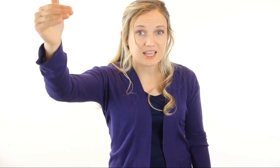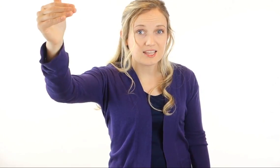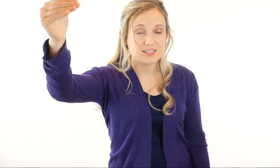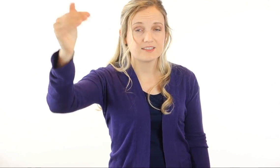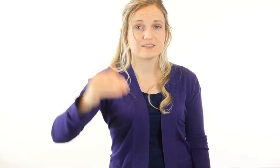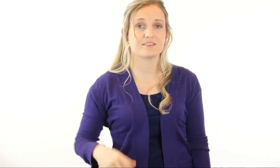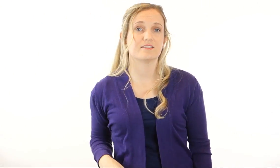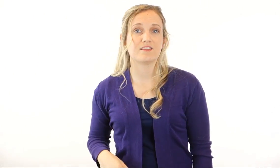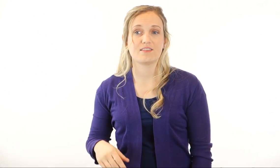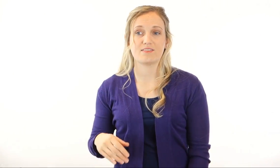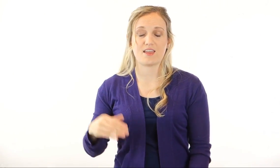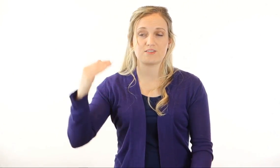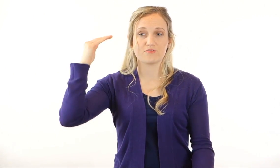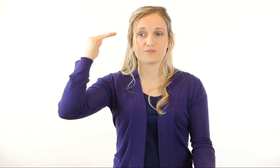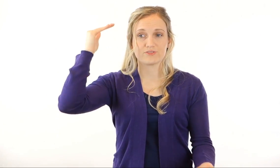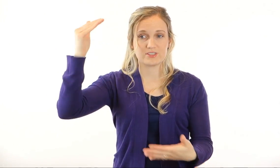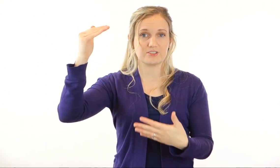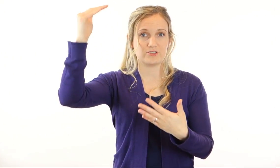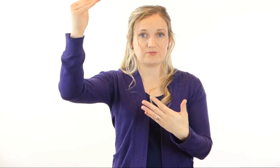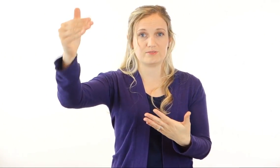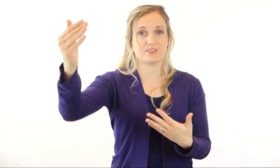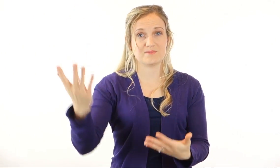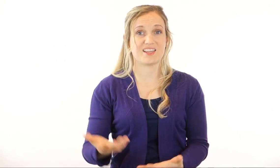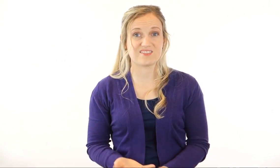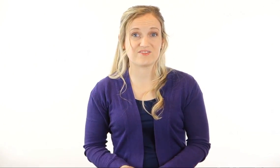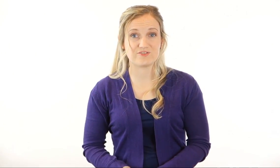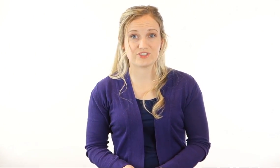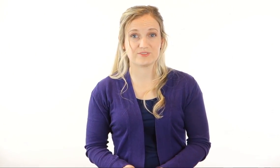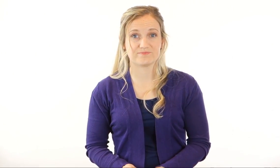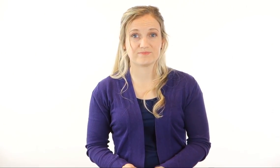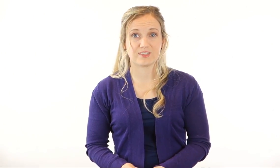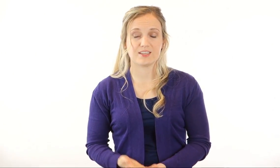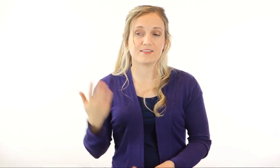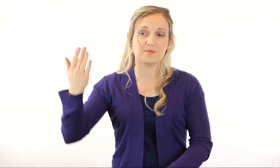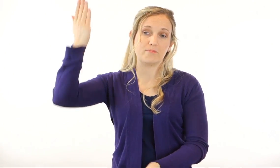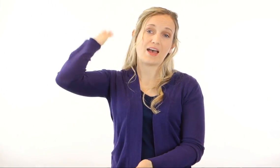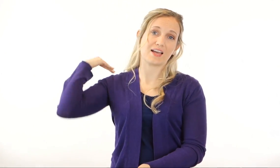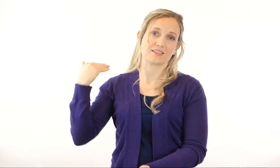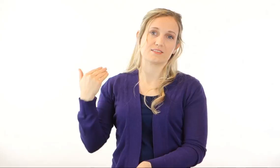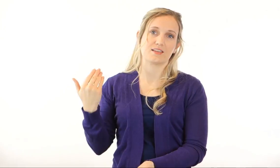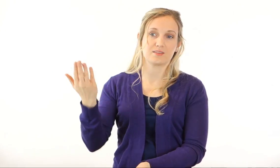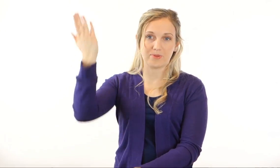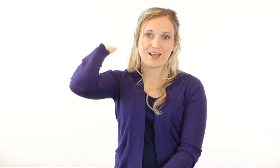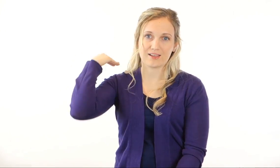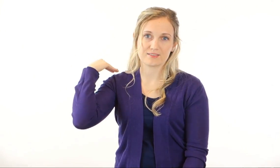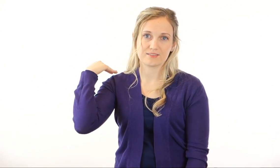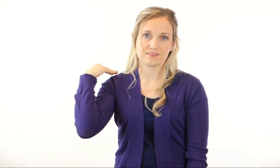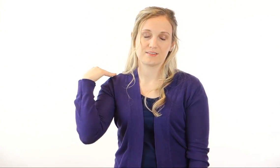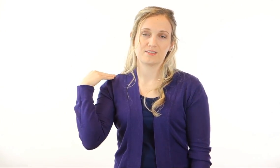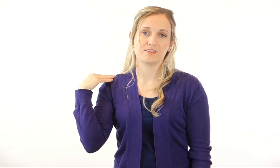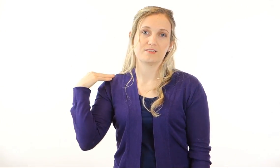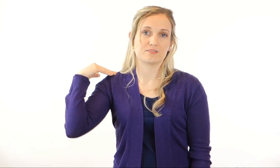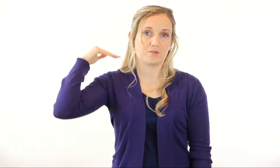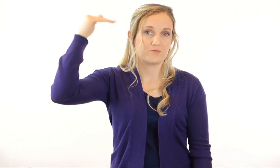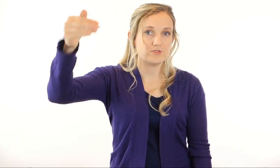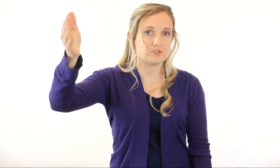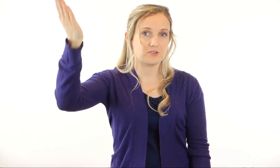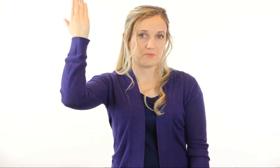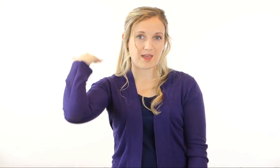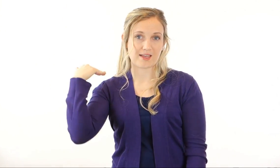someday, then you're referring to someday in the future. And then back is like the past. So future and